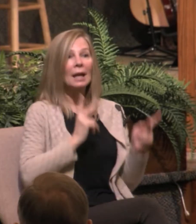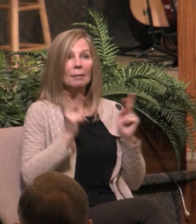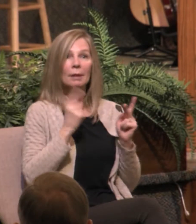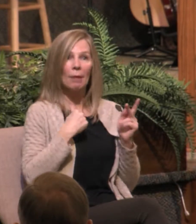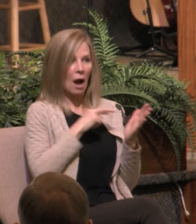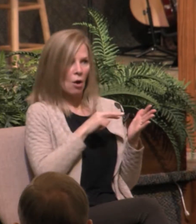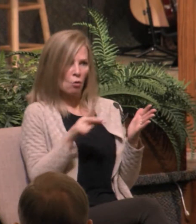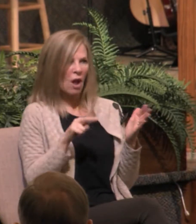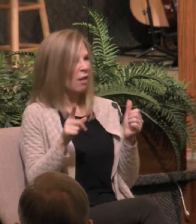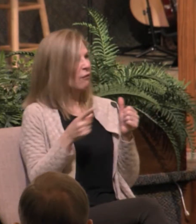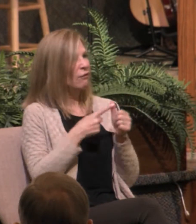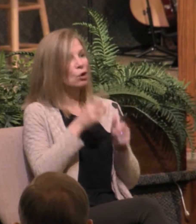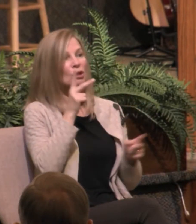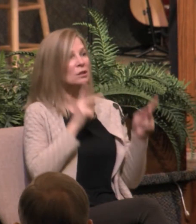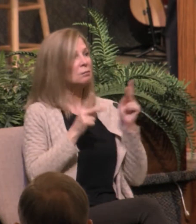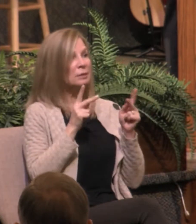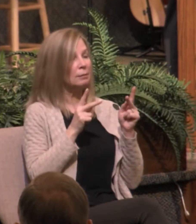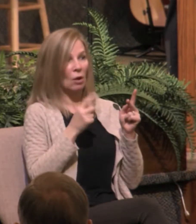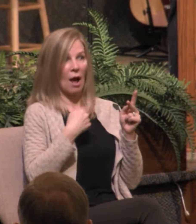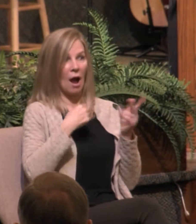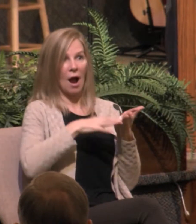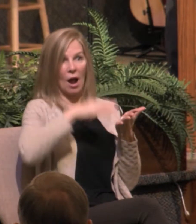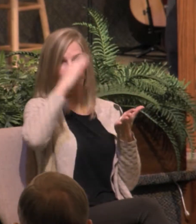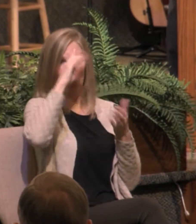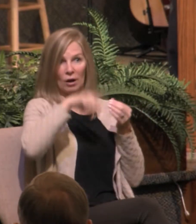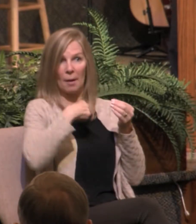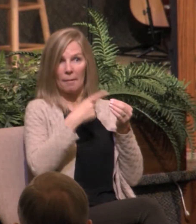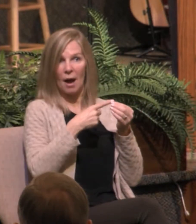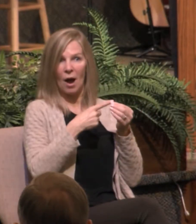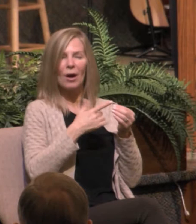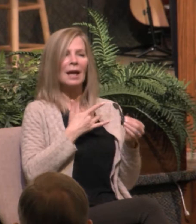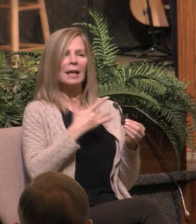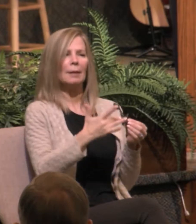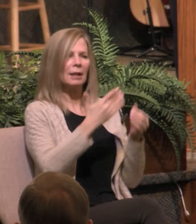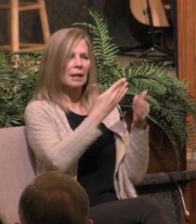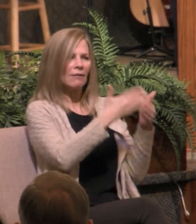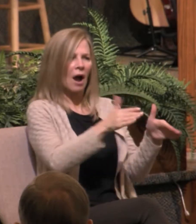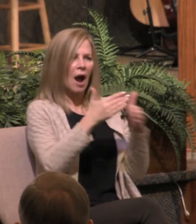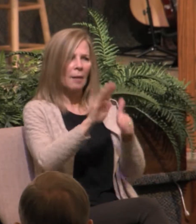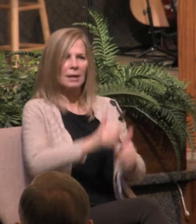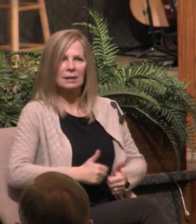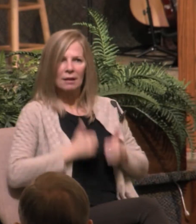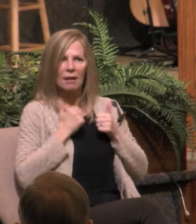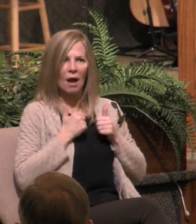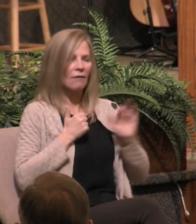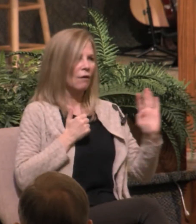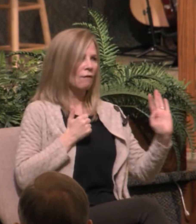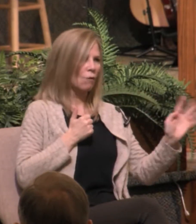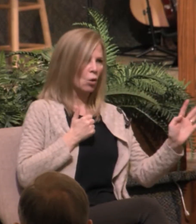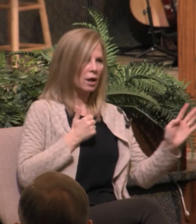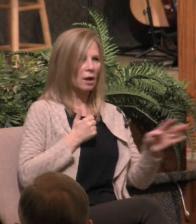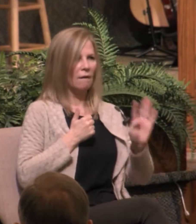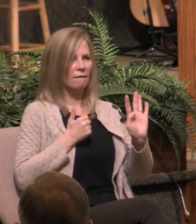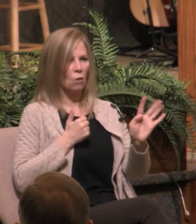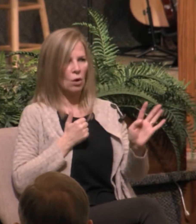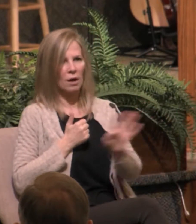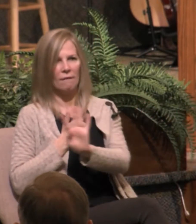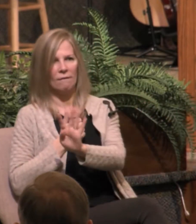about, he's one of the first people that I was taught about, they would divide his life up into three segments, 40, 40, 40.